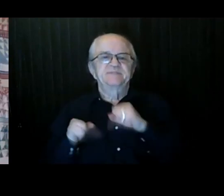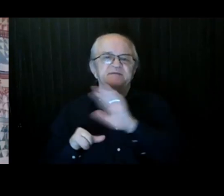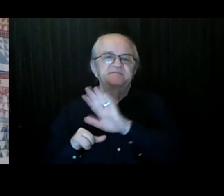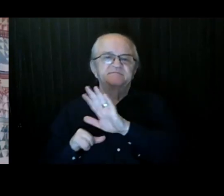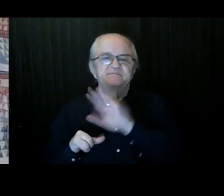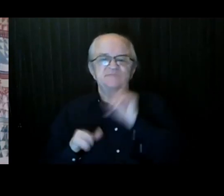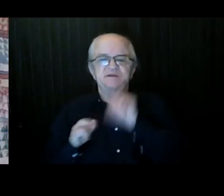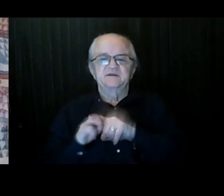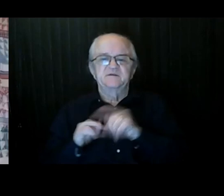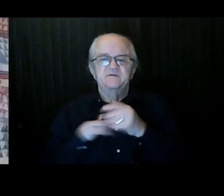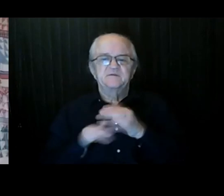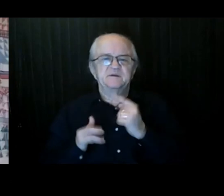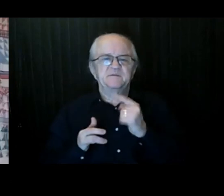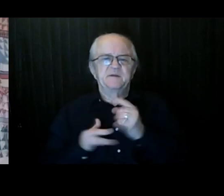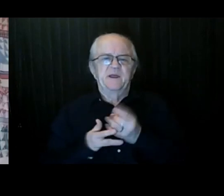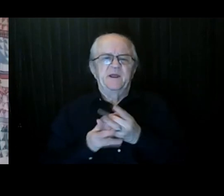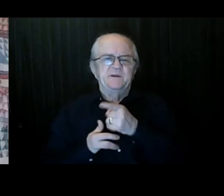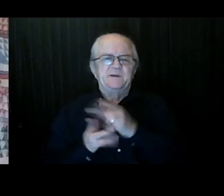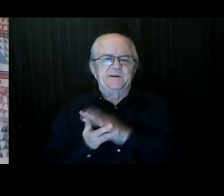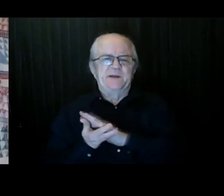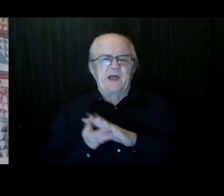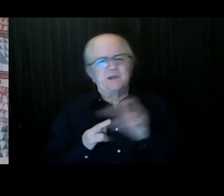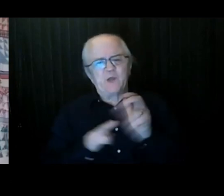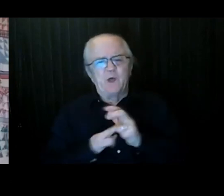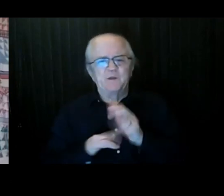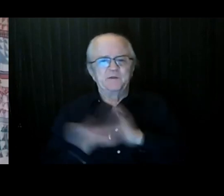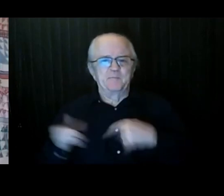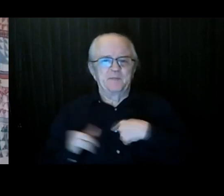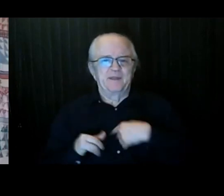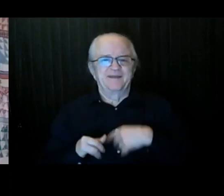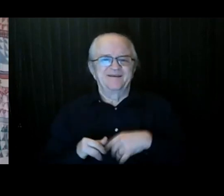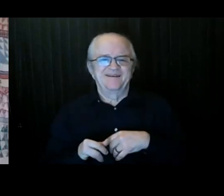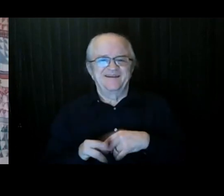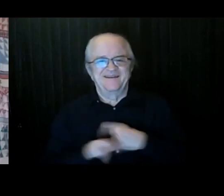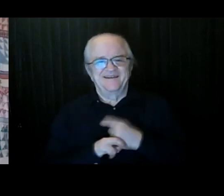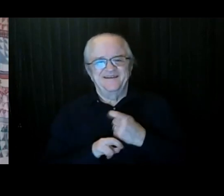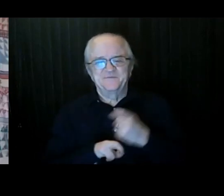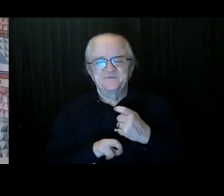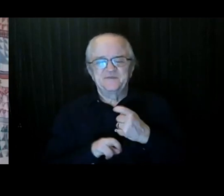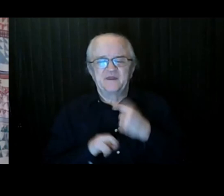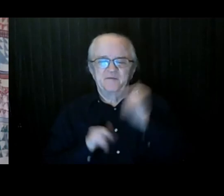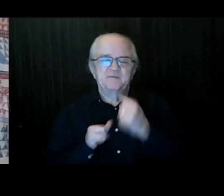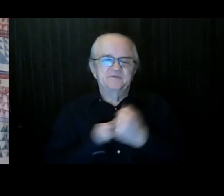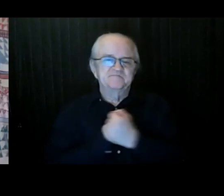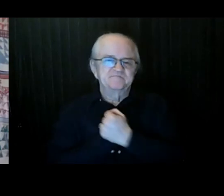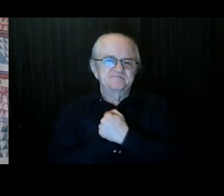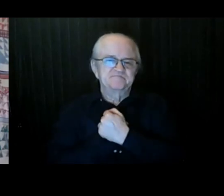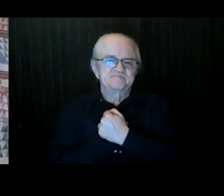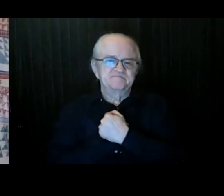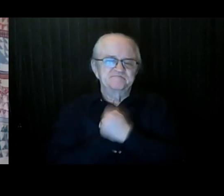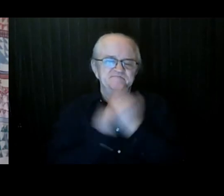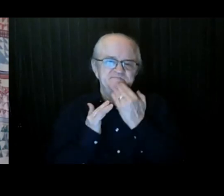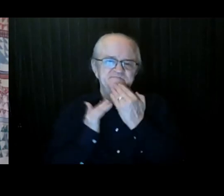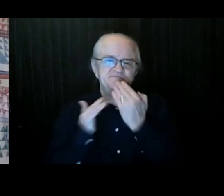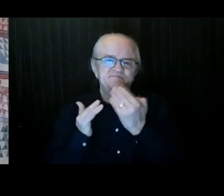Sometimes I hate my sister because she's so nice and so awesome. And I remember I was giving her a hug and just so grateful to be in